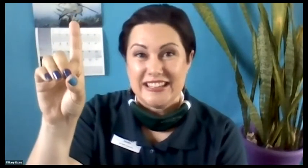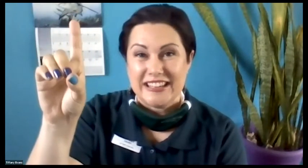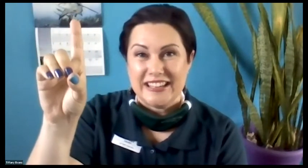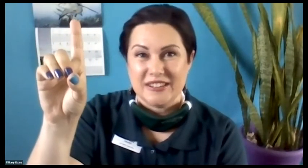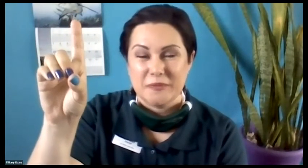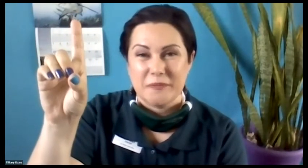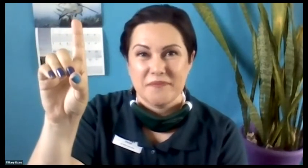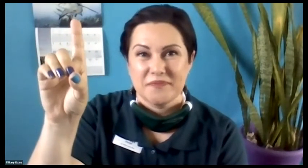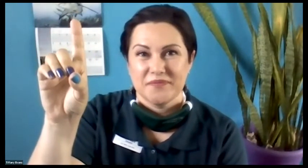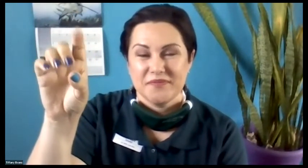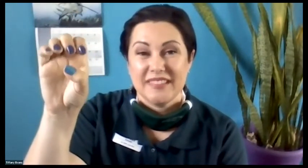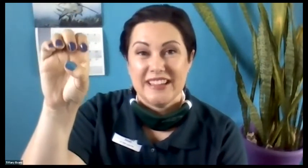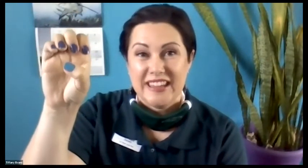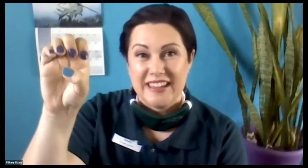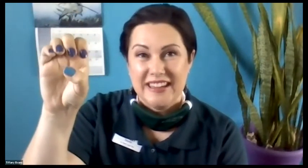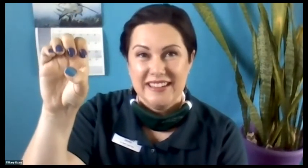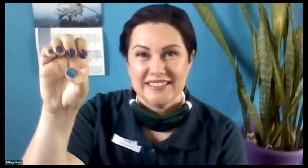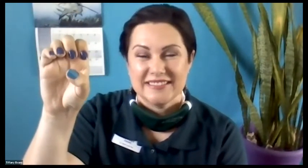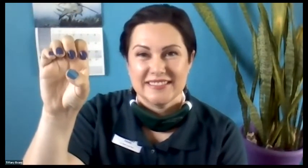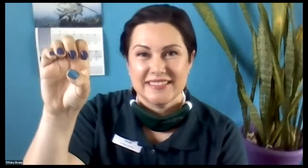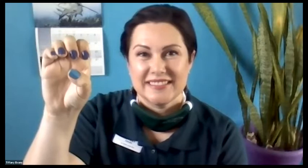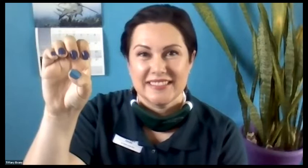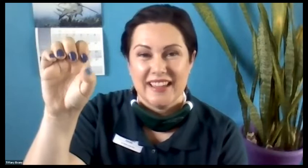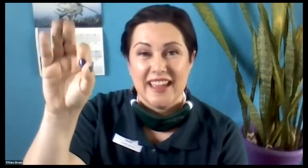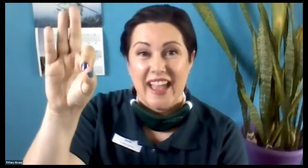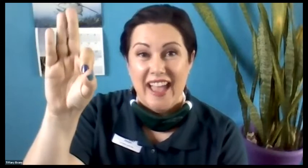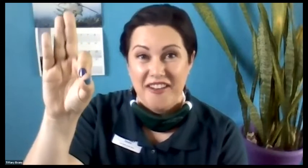D, E, F,